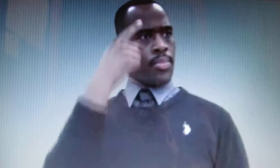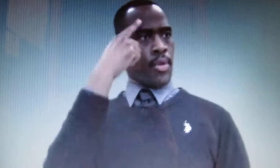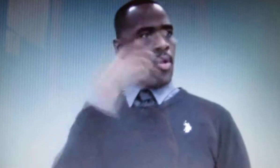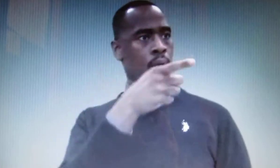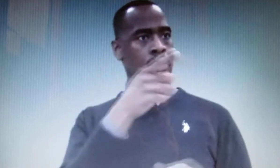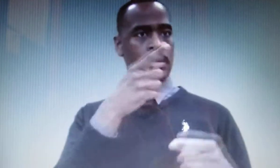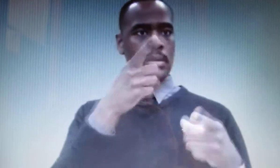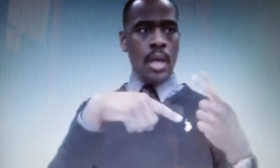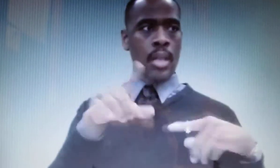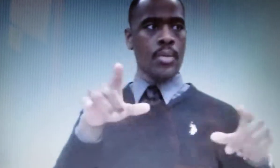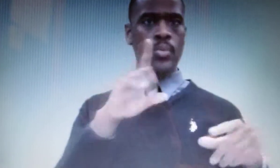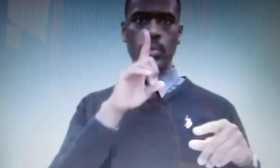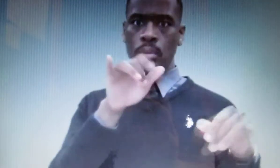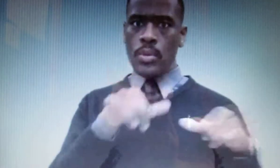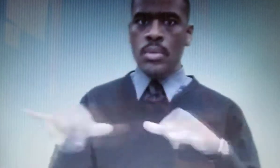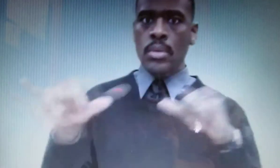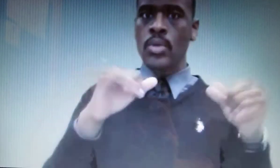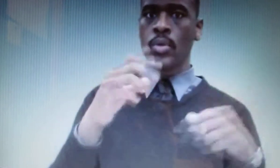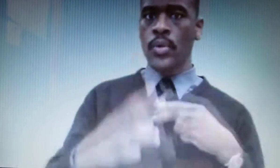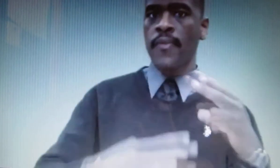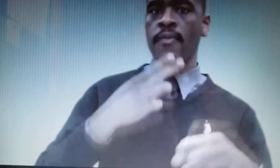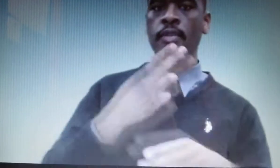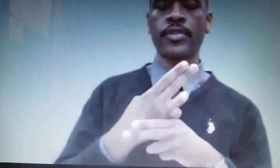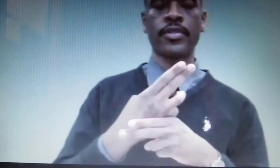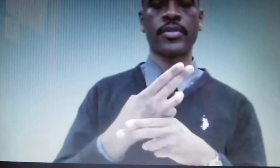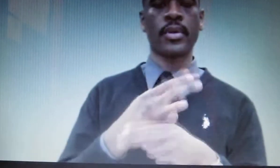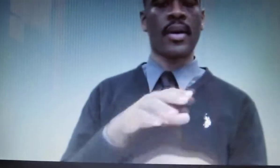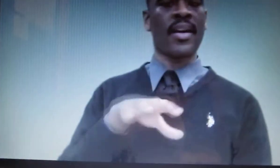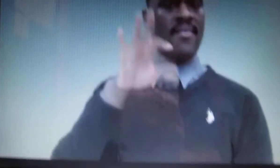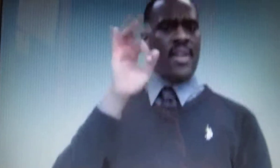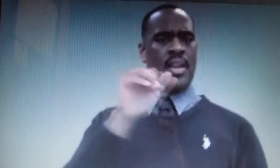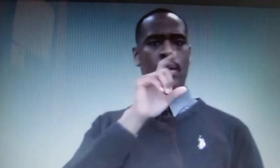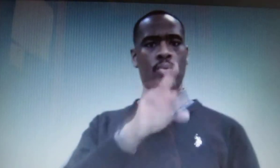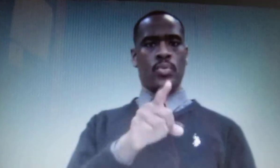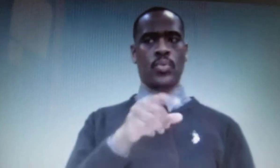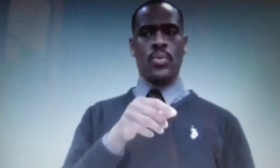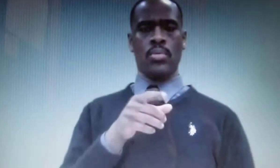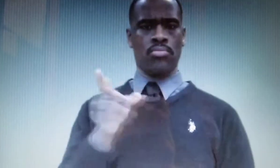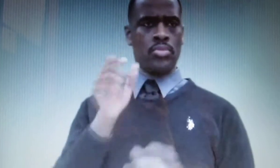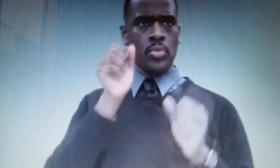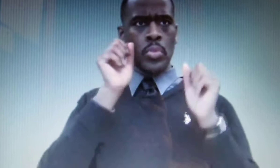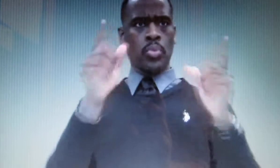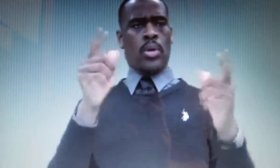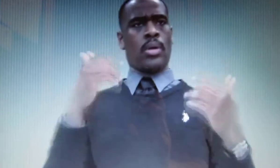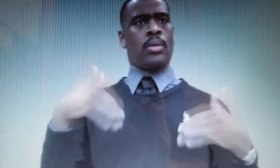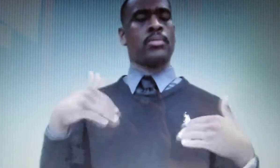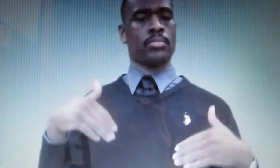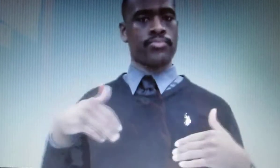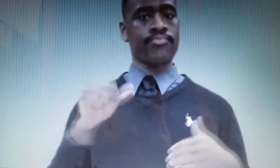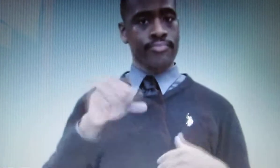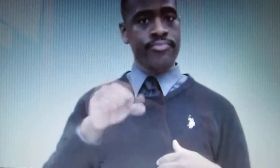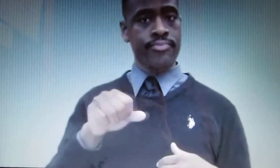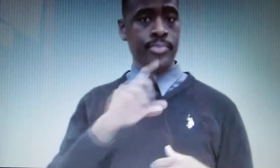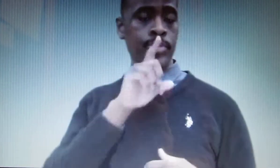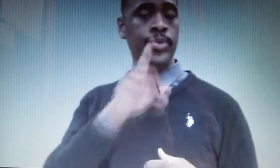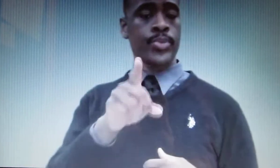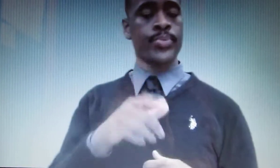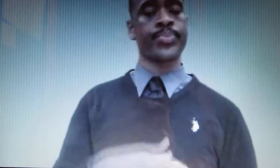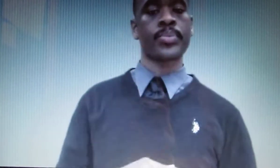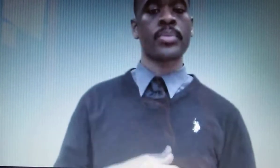When people first see sign language, they think it's all the same, universal. But then they're surprised to find